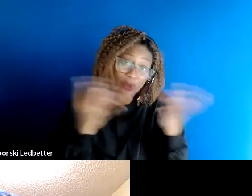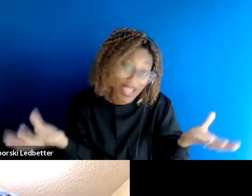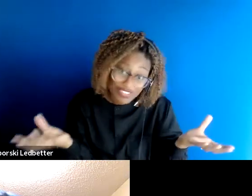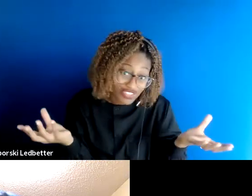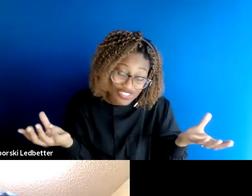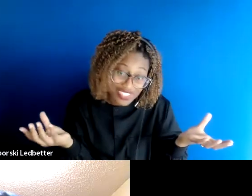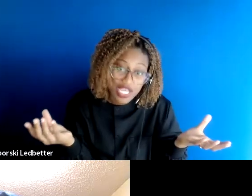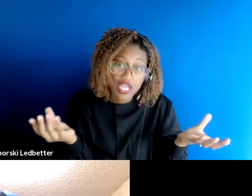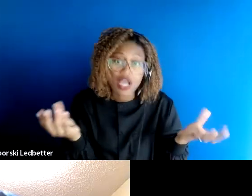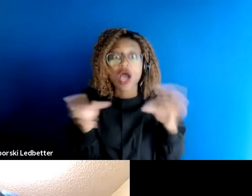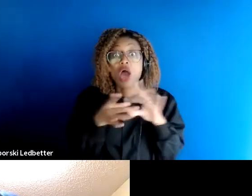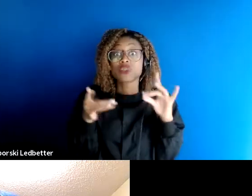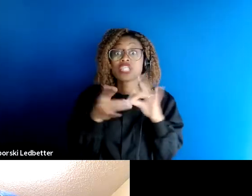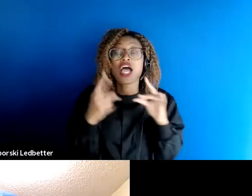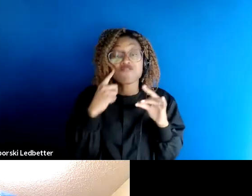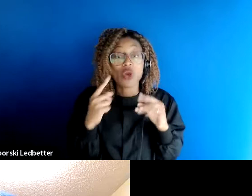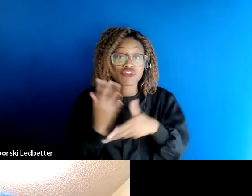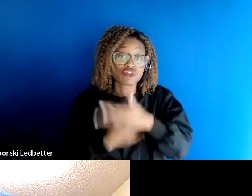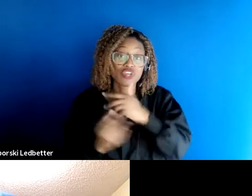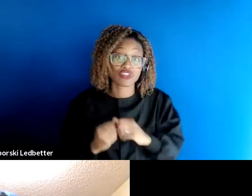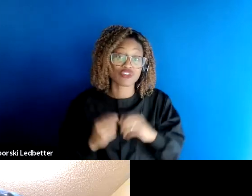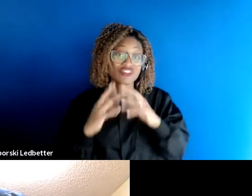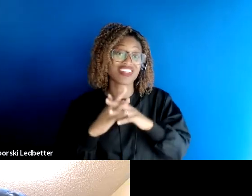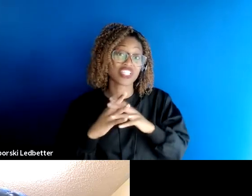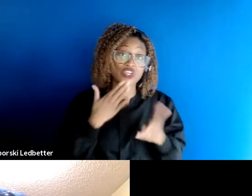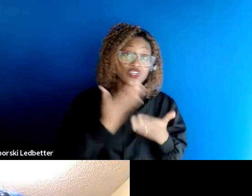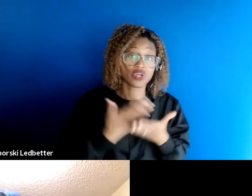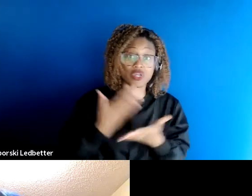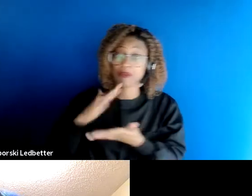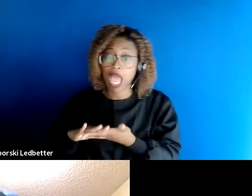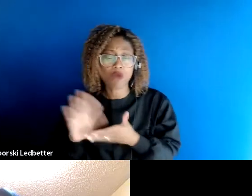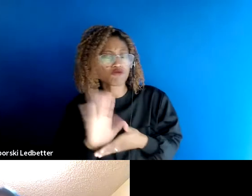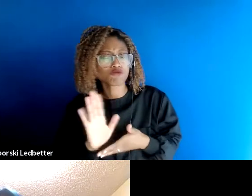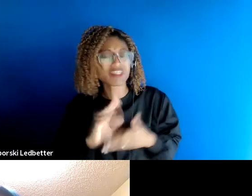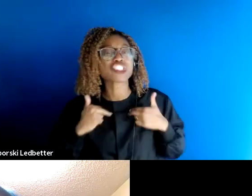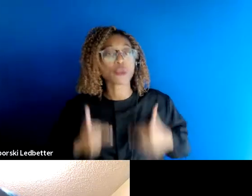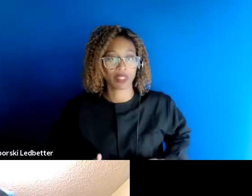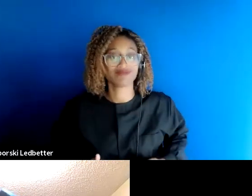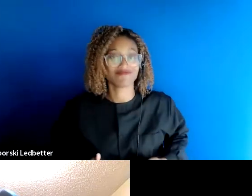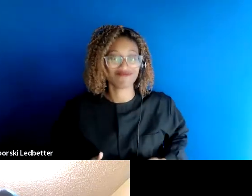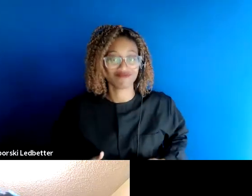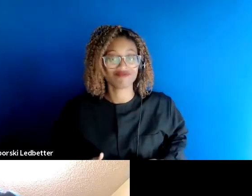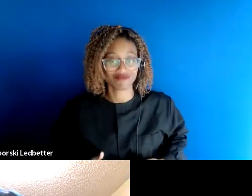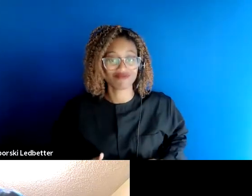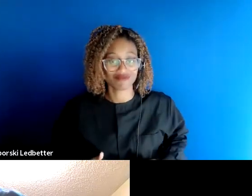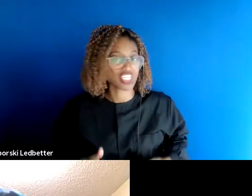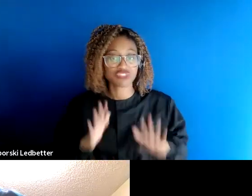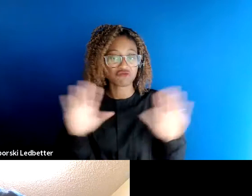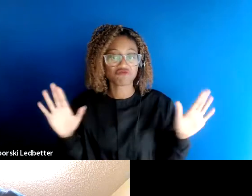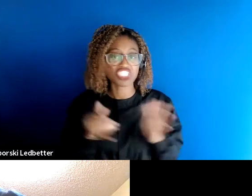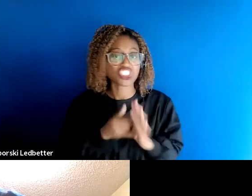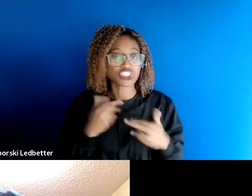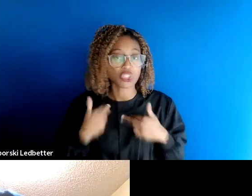is that to construct is neither a good nor a bad thing. It's a human thing. We just do